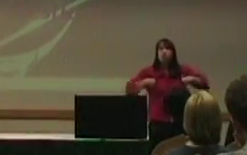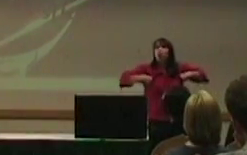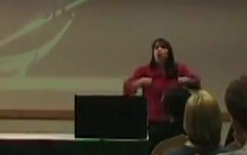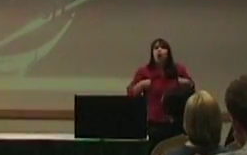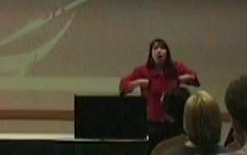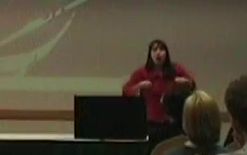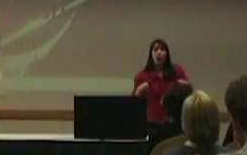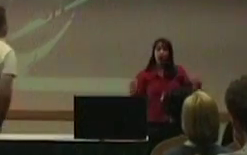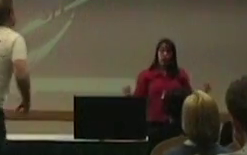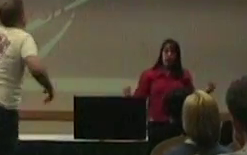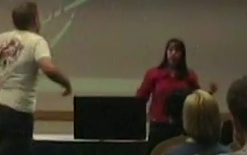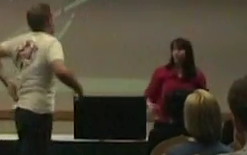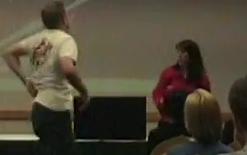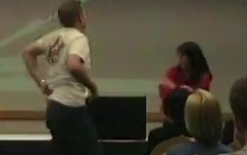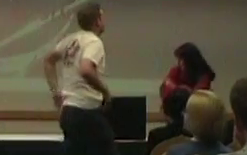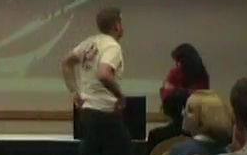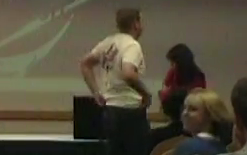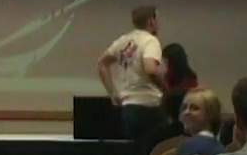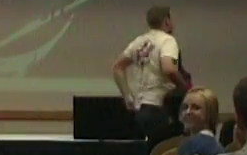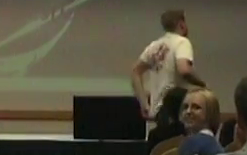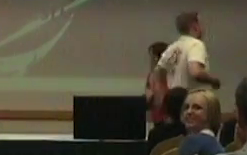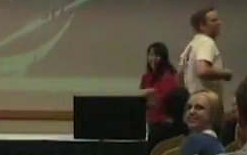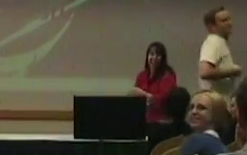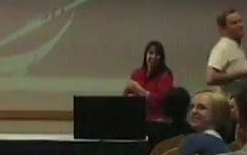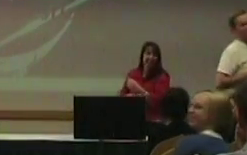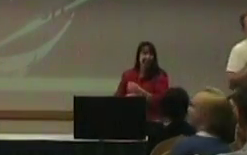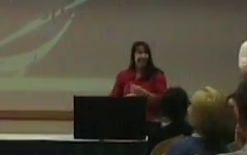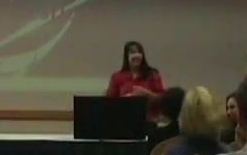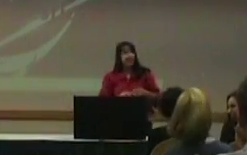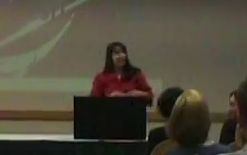Come on, bring it, chicken.